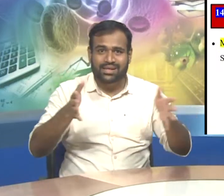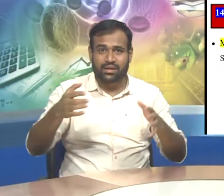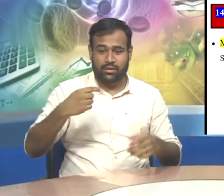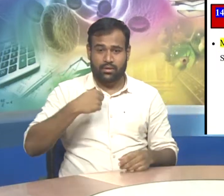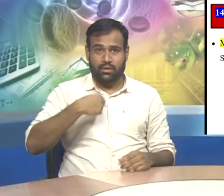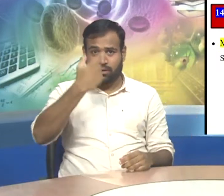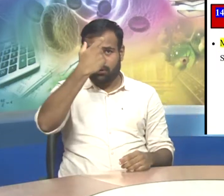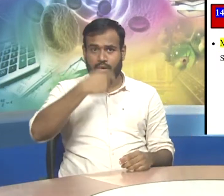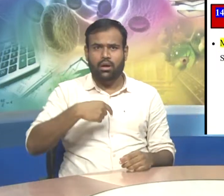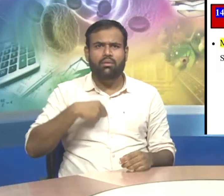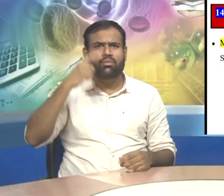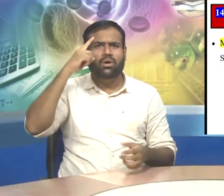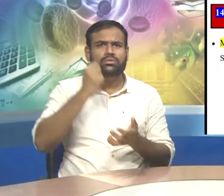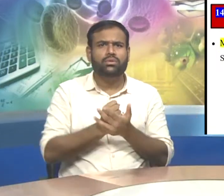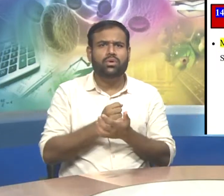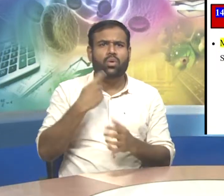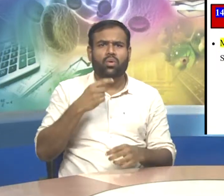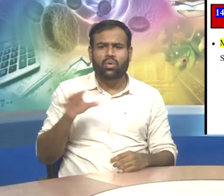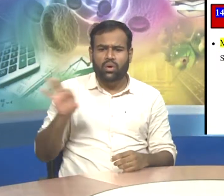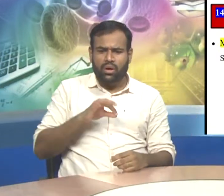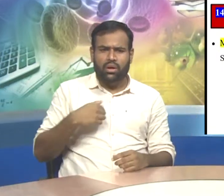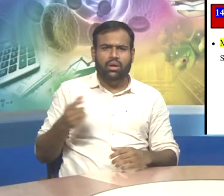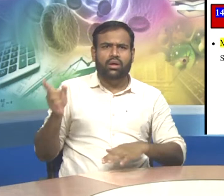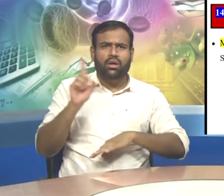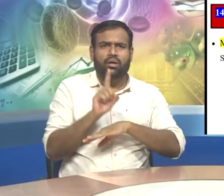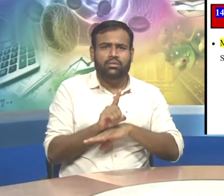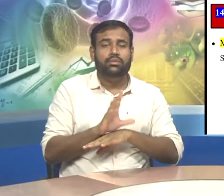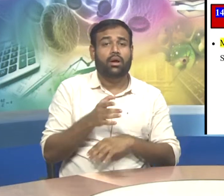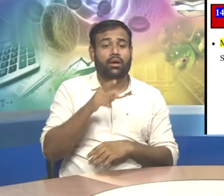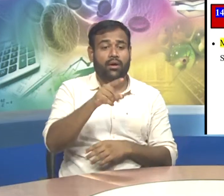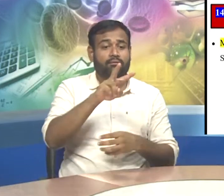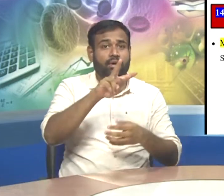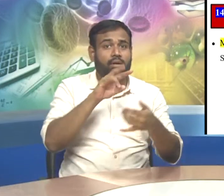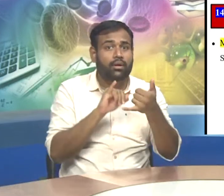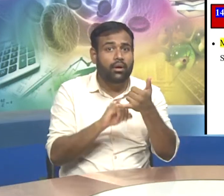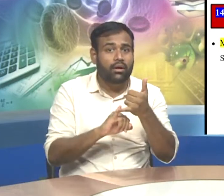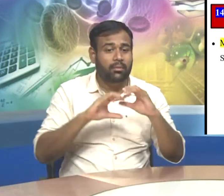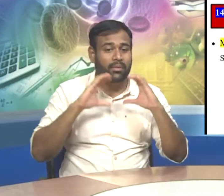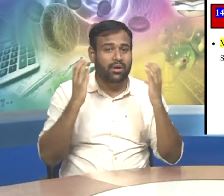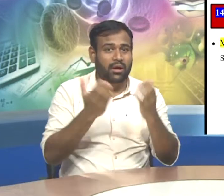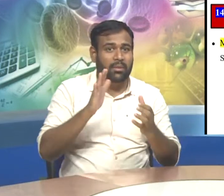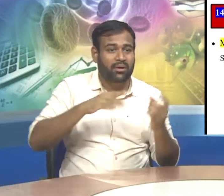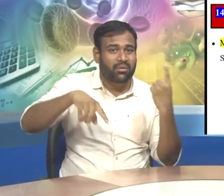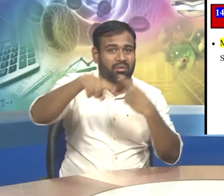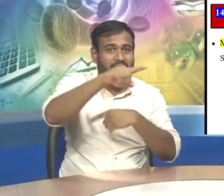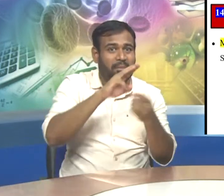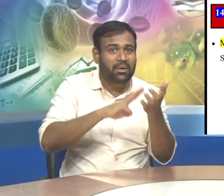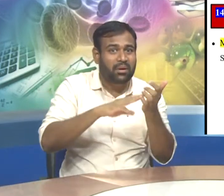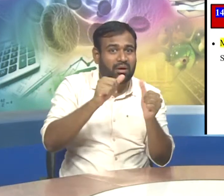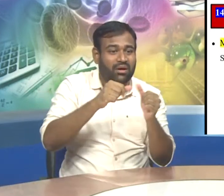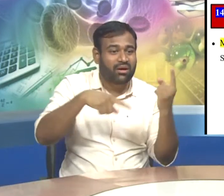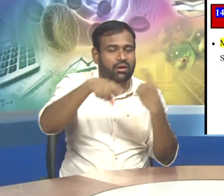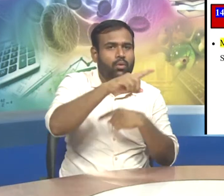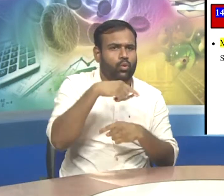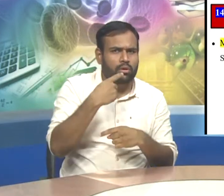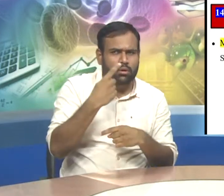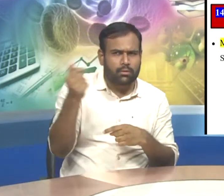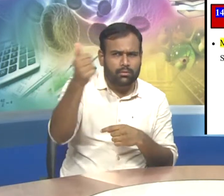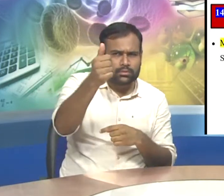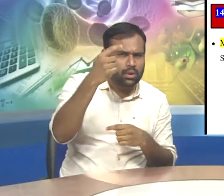Member of the Vidhan Sabha elect their presiding officer, and that presiding officer is the